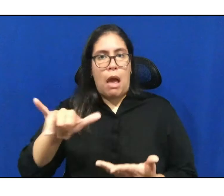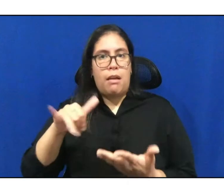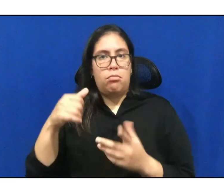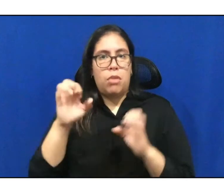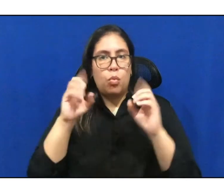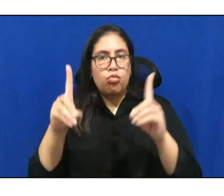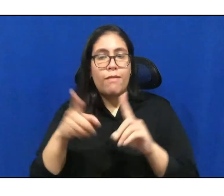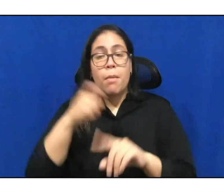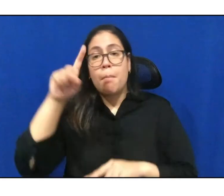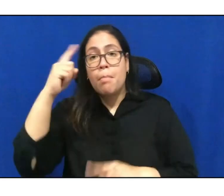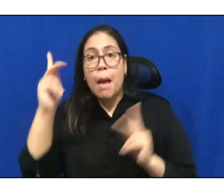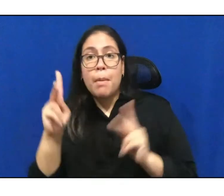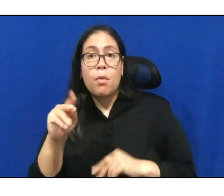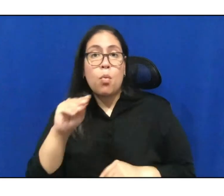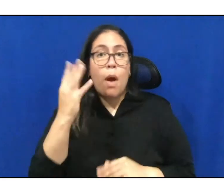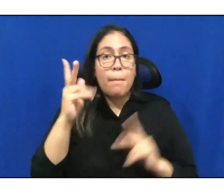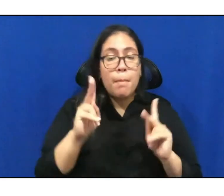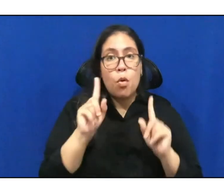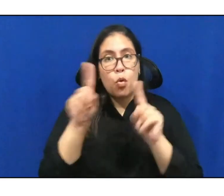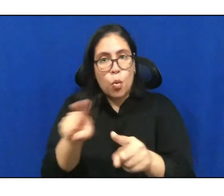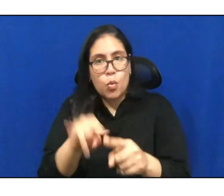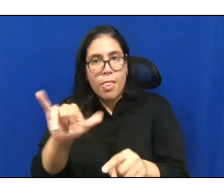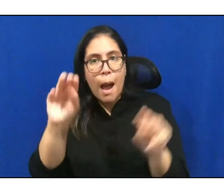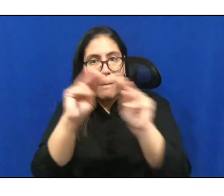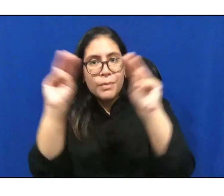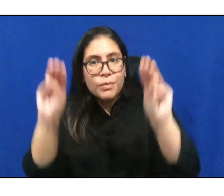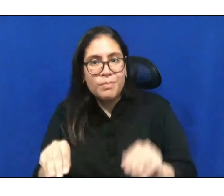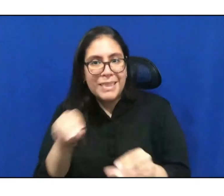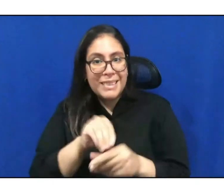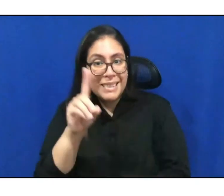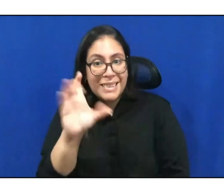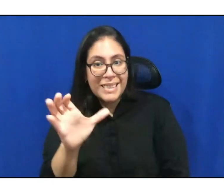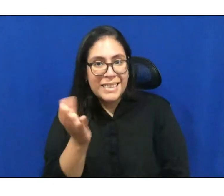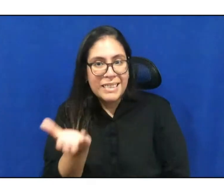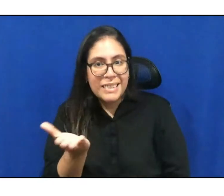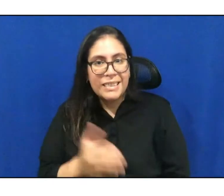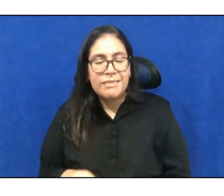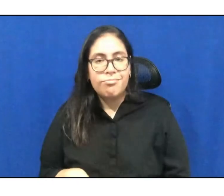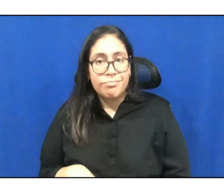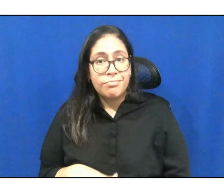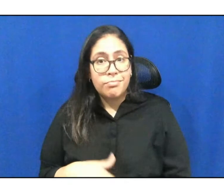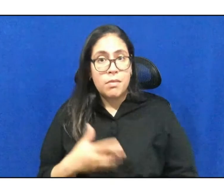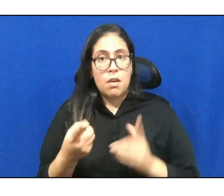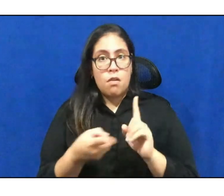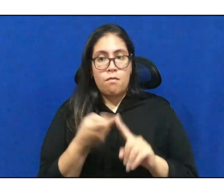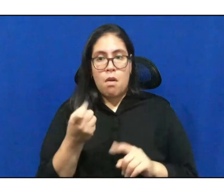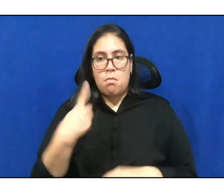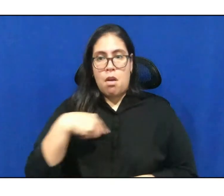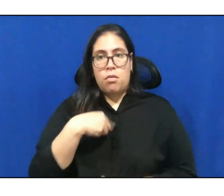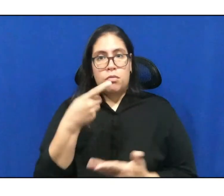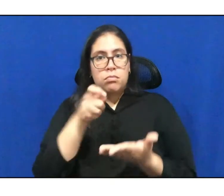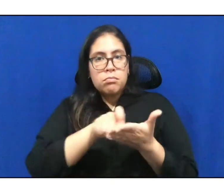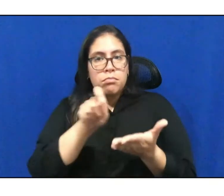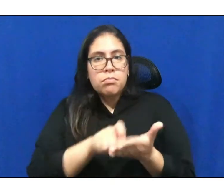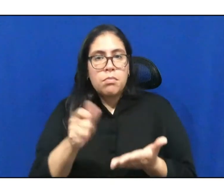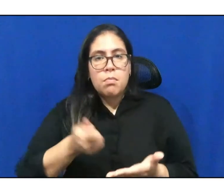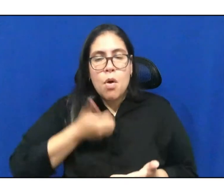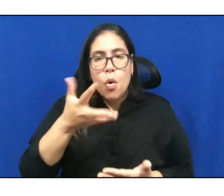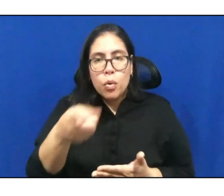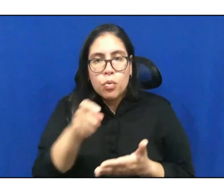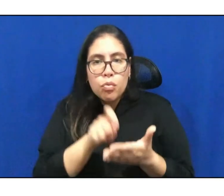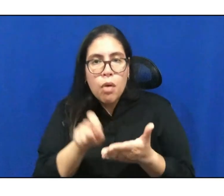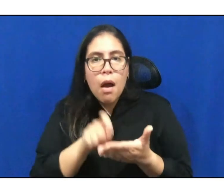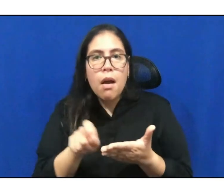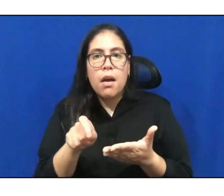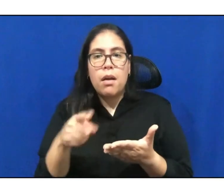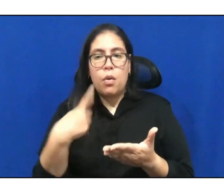white people going to that museum in D.C., right? It comes from us writing the poetry that you write, from us teaching the classes that